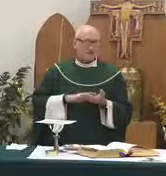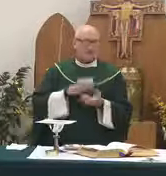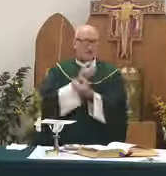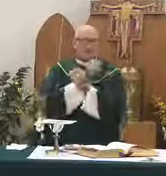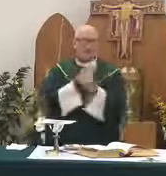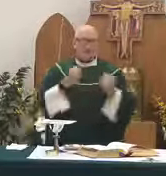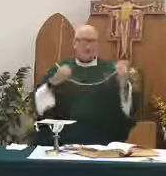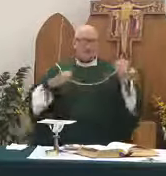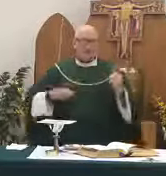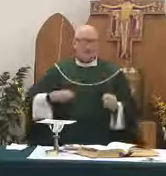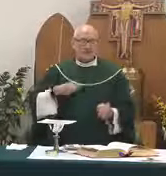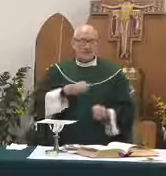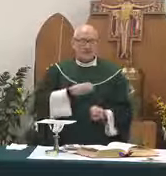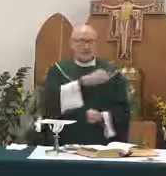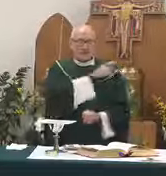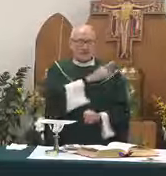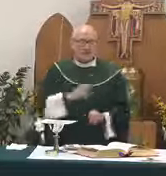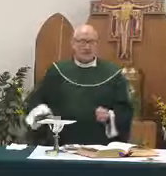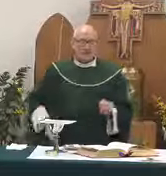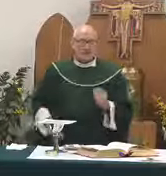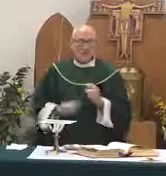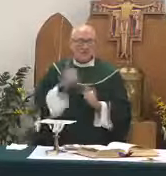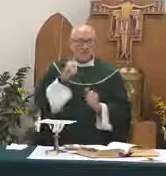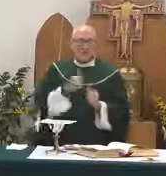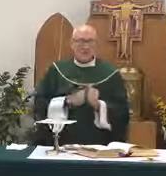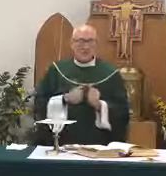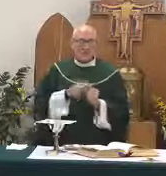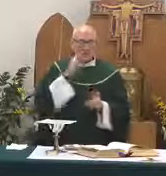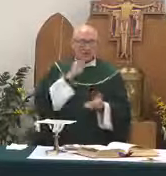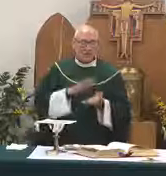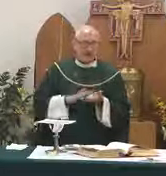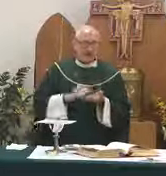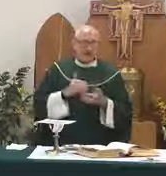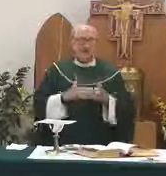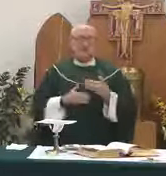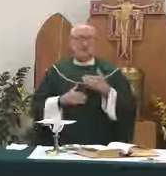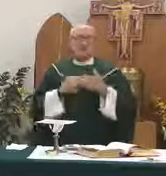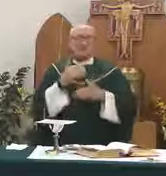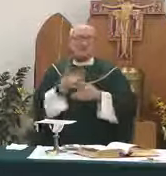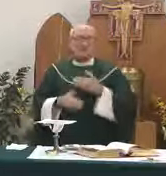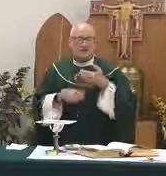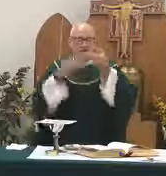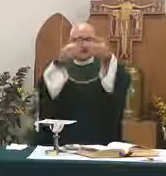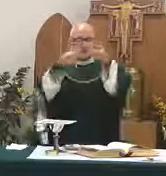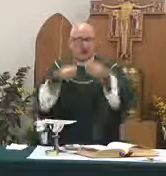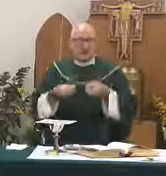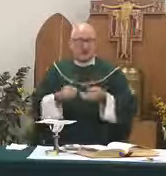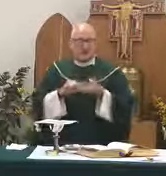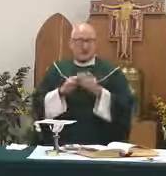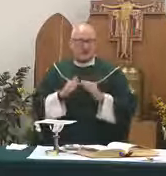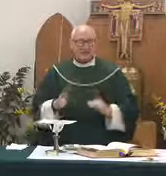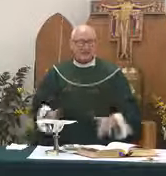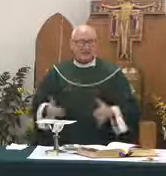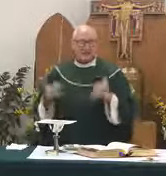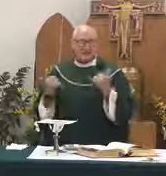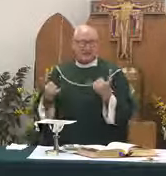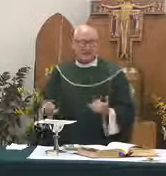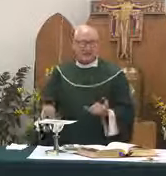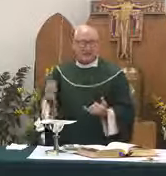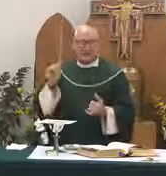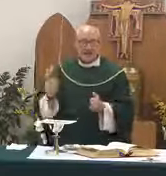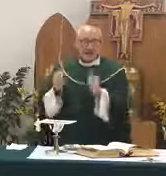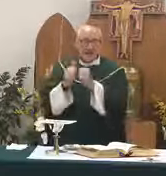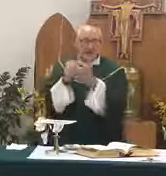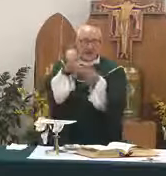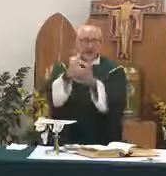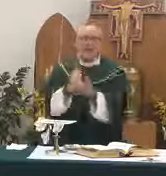us from evil. Deliver us, Lord, we pray, from every evil. Graciously grant peace in our